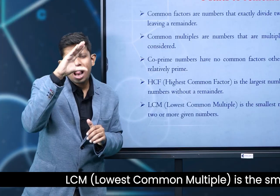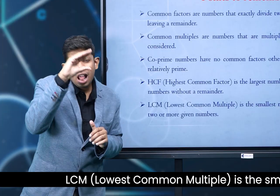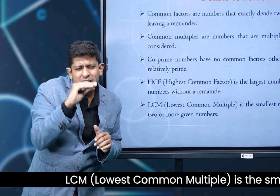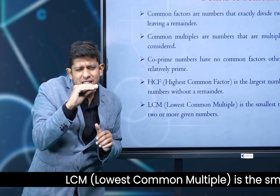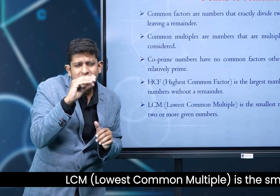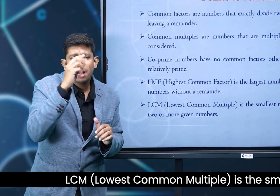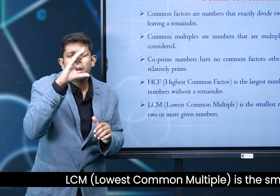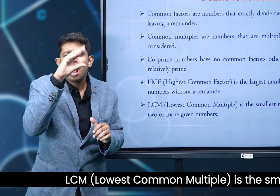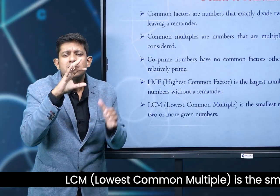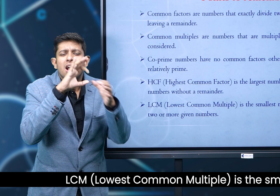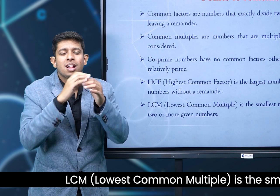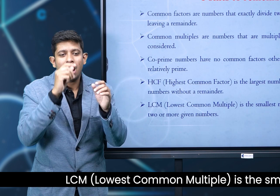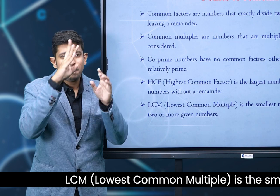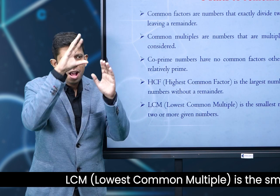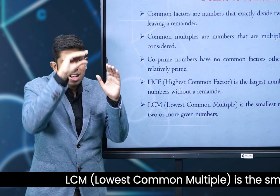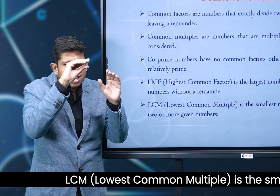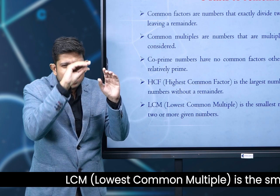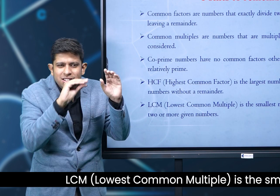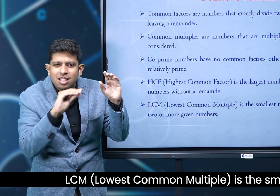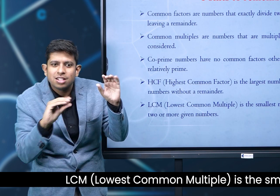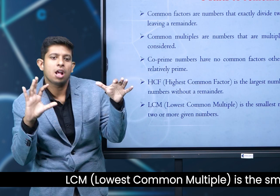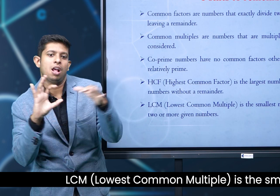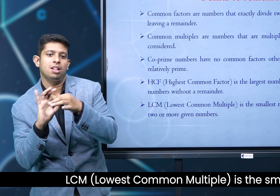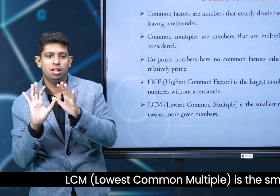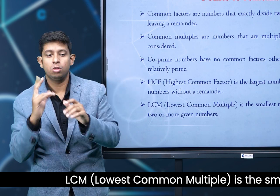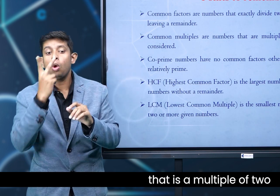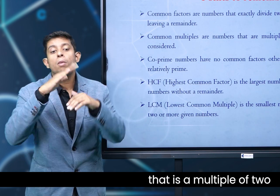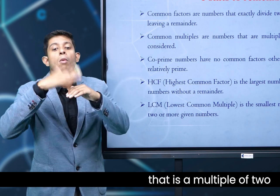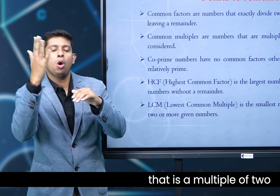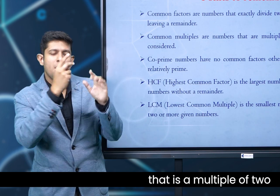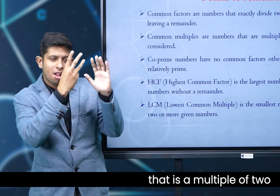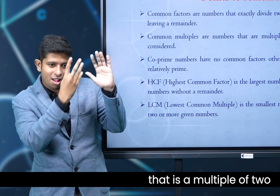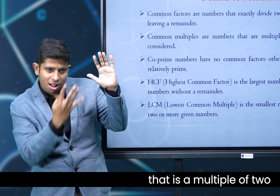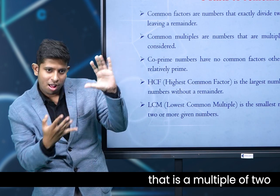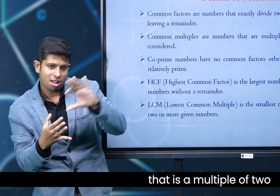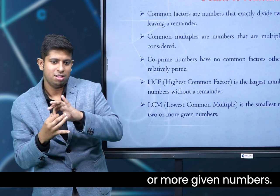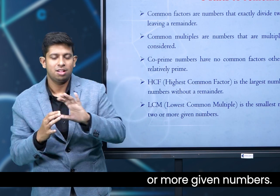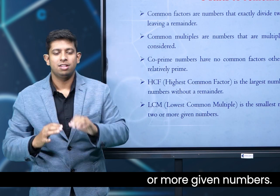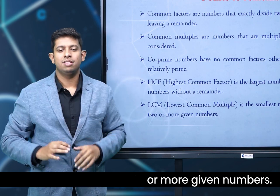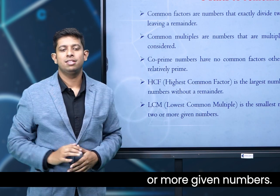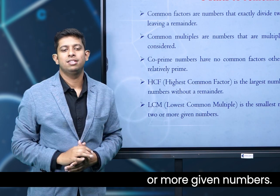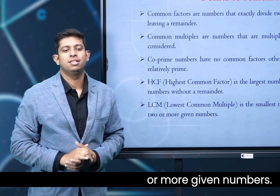LCM, lowest common multiple, is the smallest number that is a multiple of 2 or more given numbers.